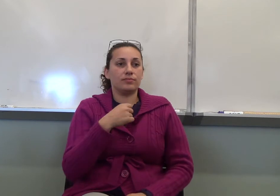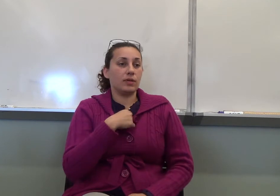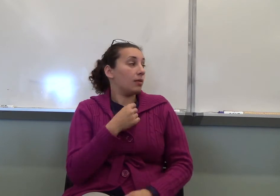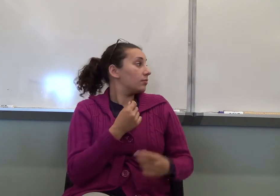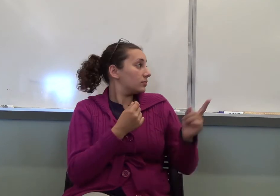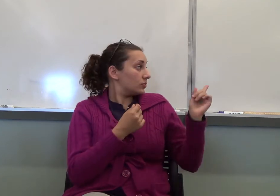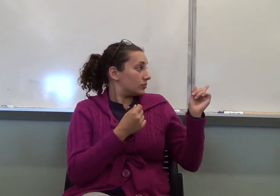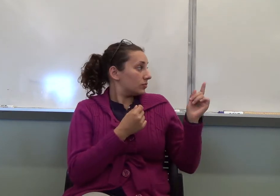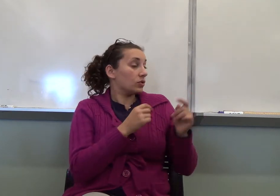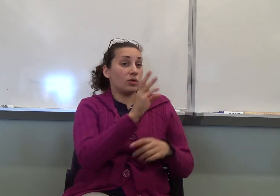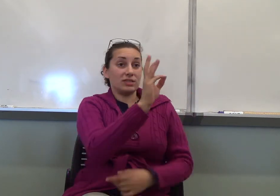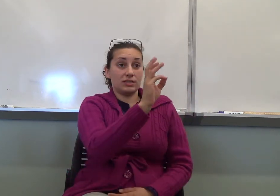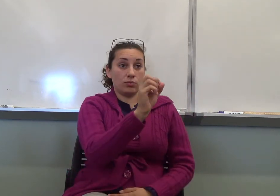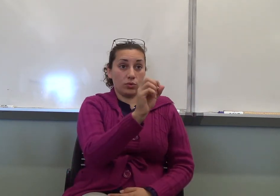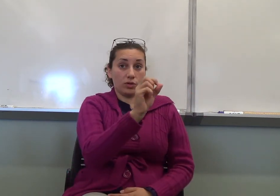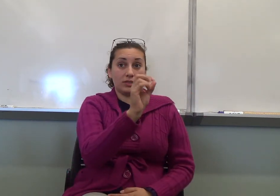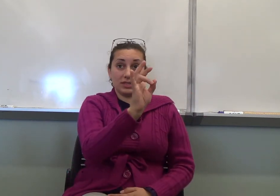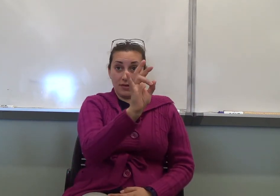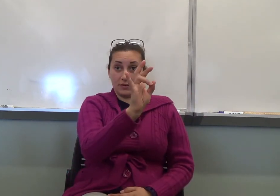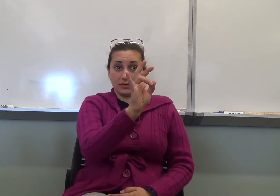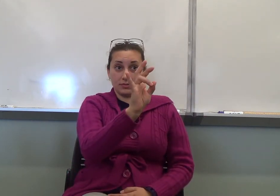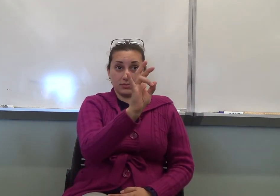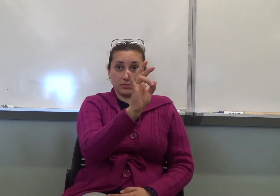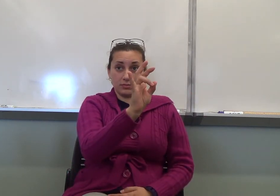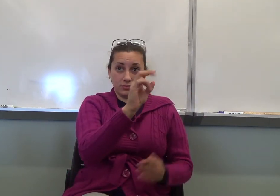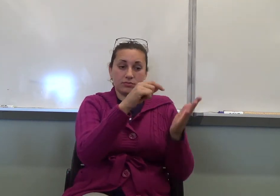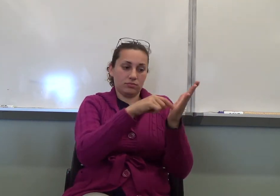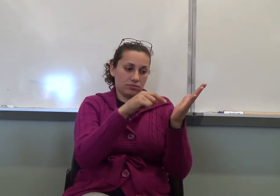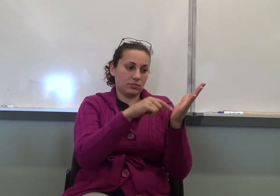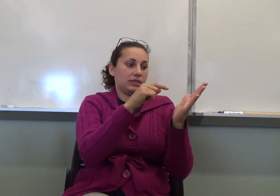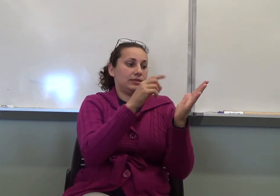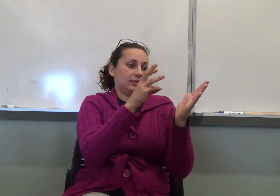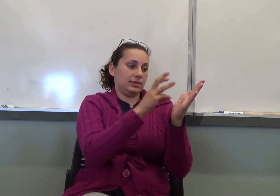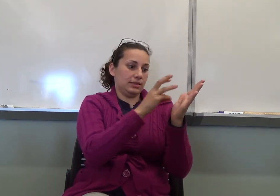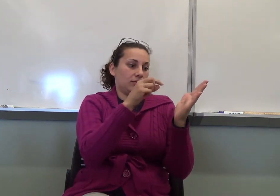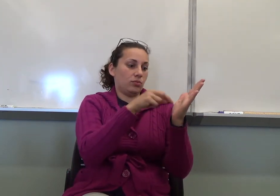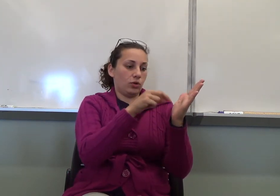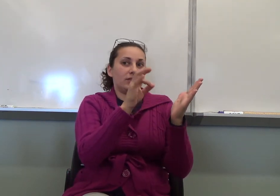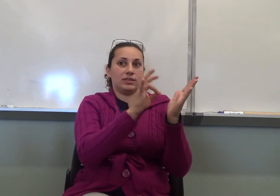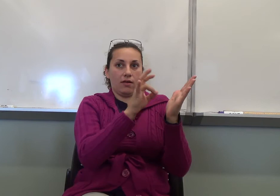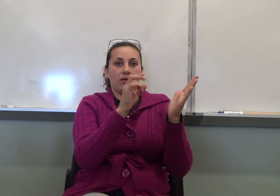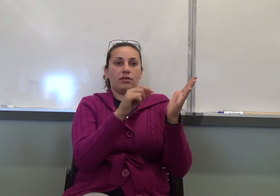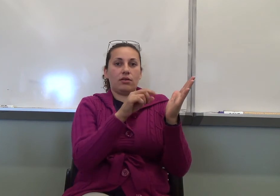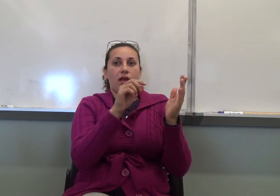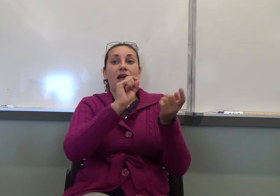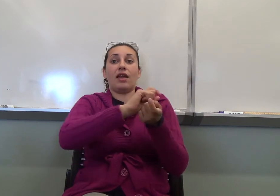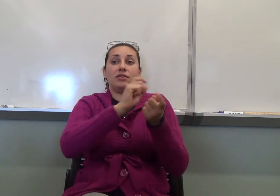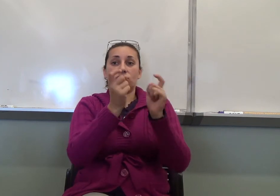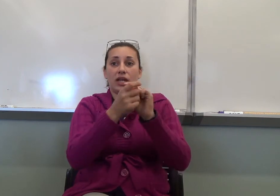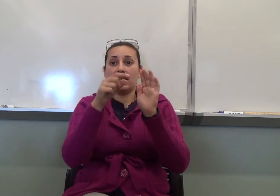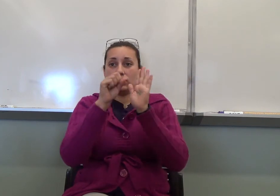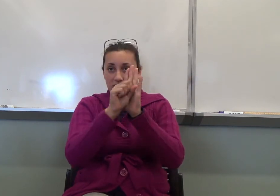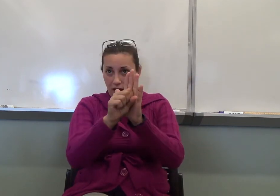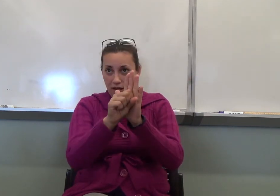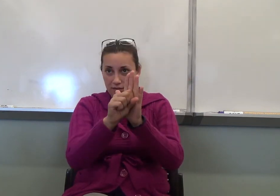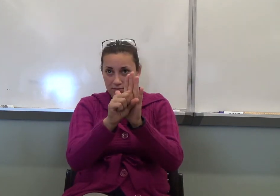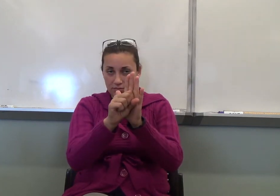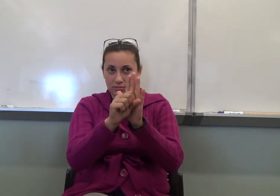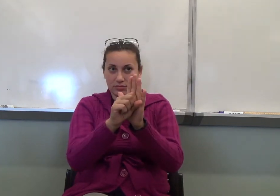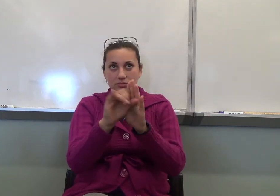would be a 6.7 entered in on the keypad. Then you have to put a change sign button. Okay, it could be anything.